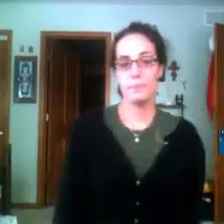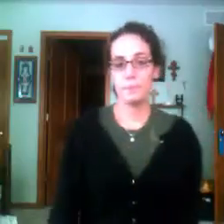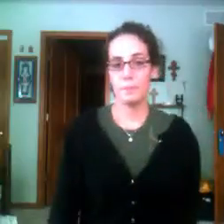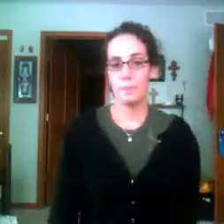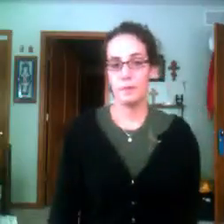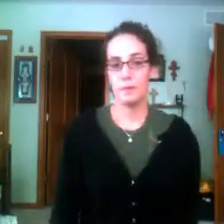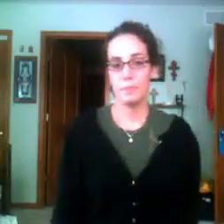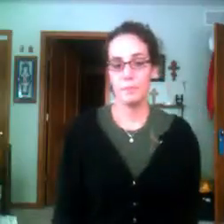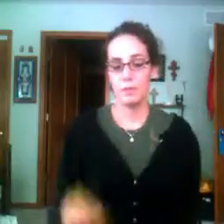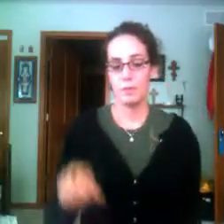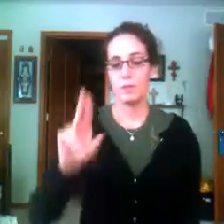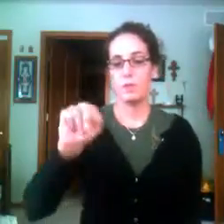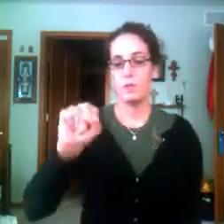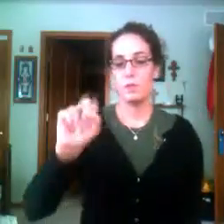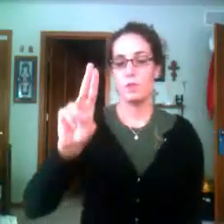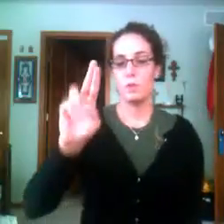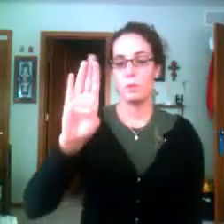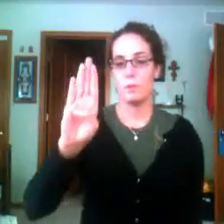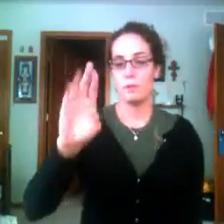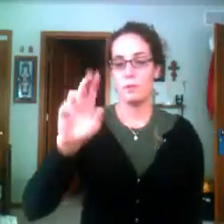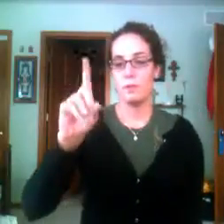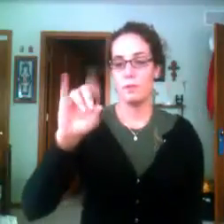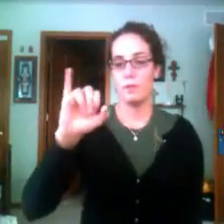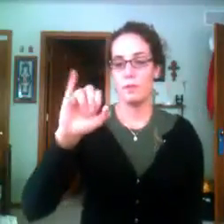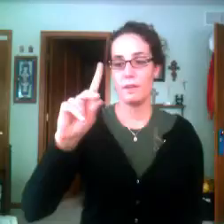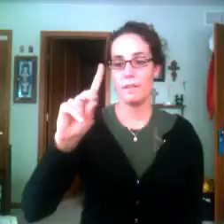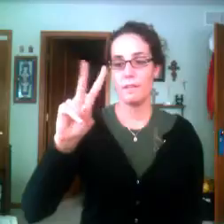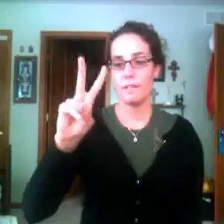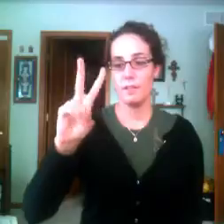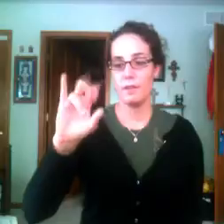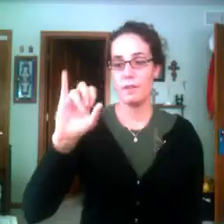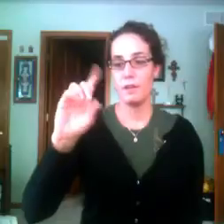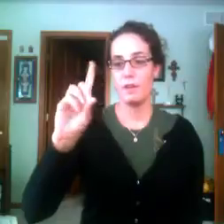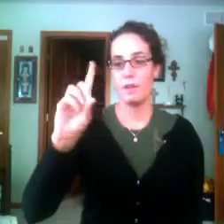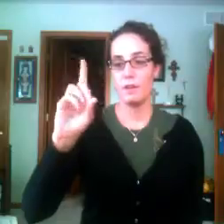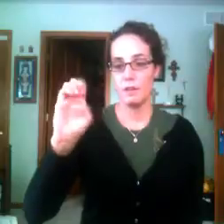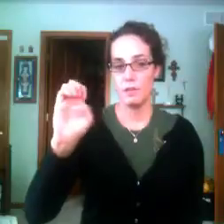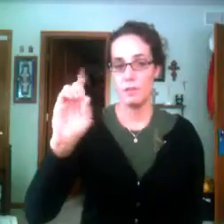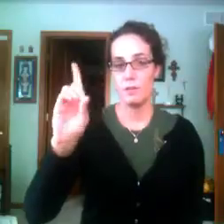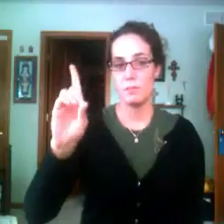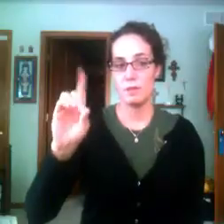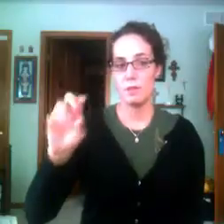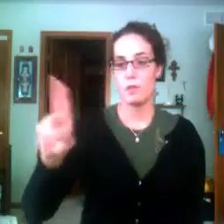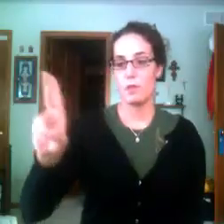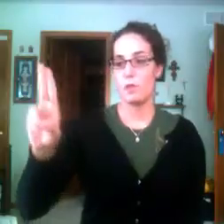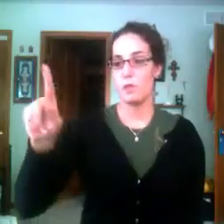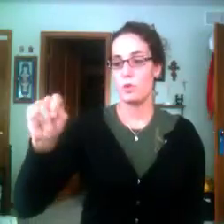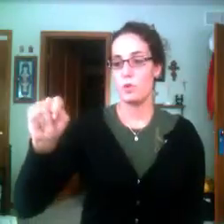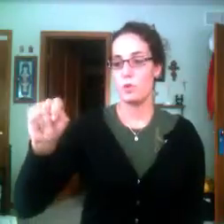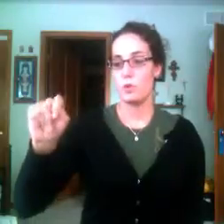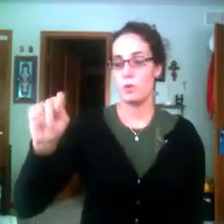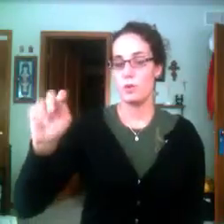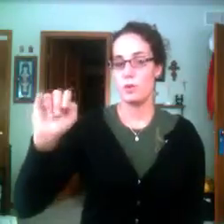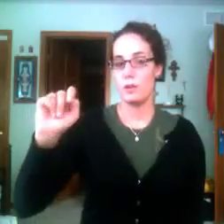So each one being 1, 2, 3. This is 1, that's 2. And I would like to represent